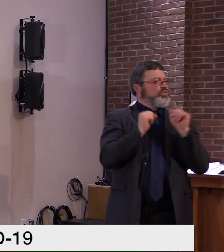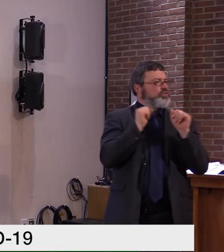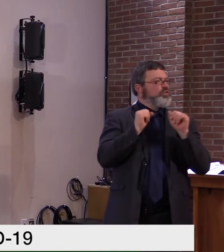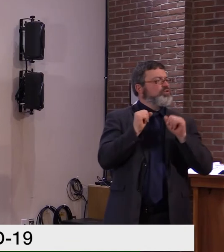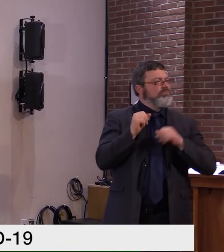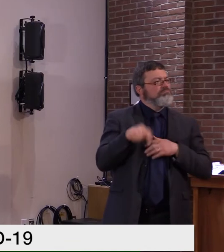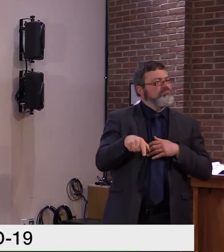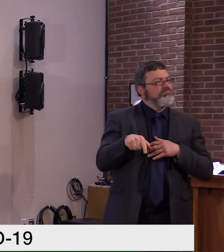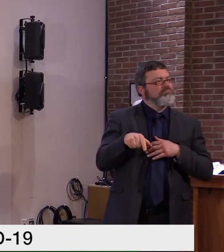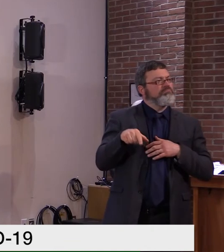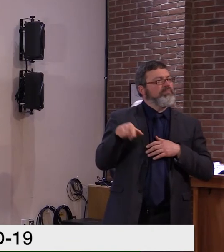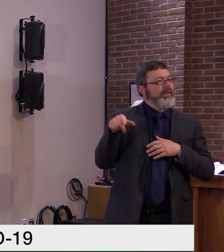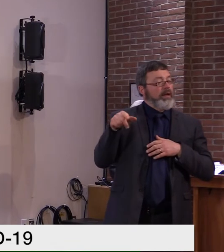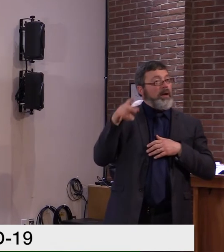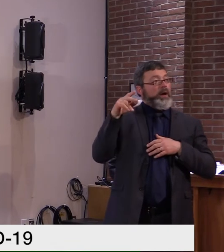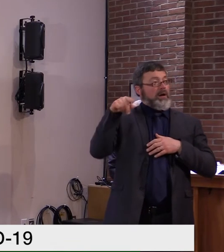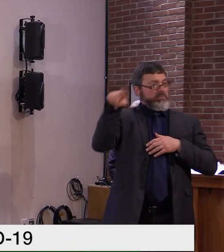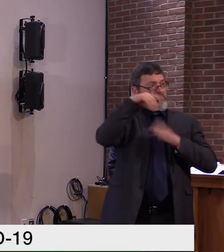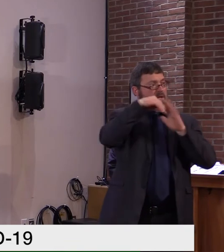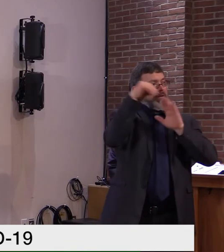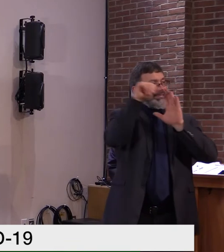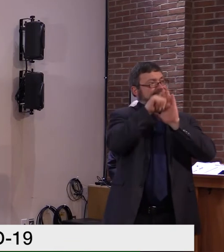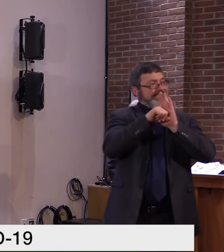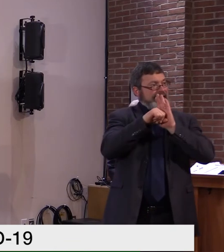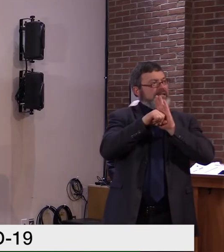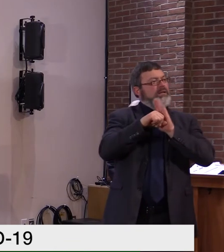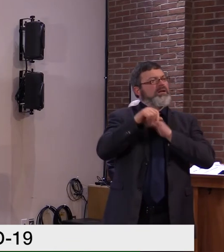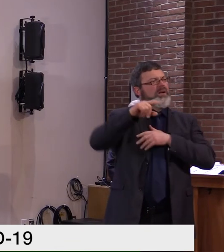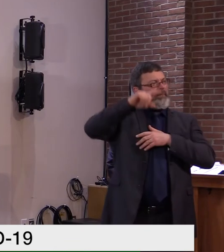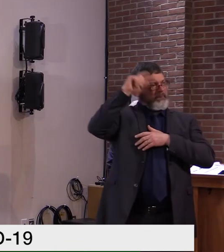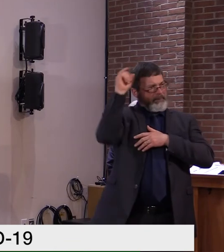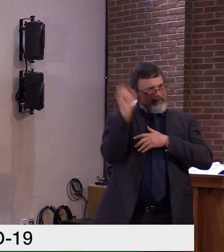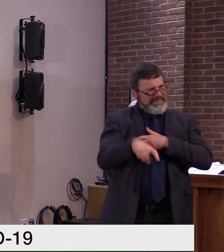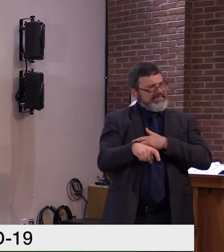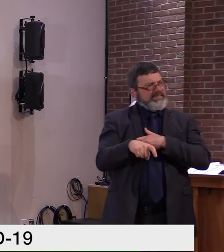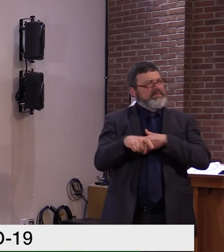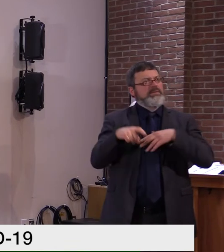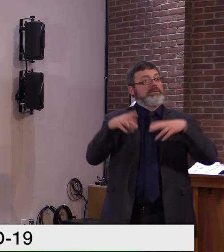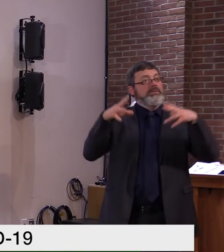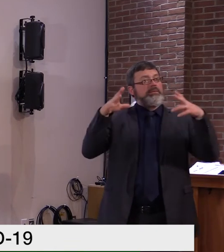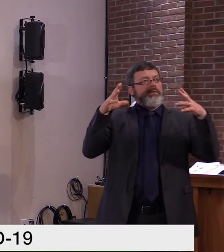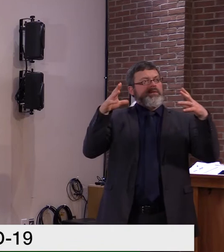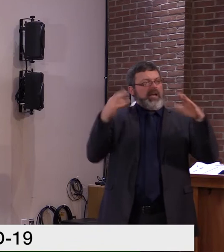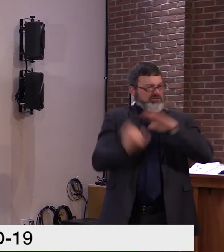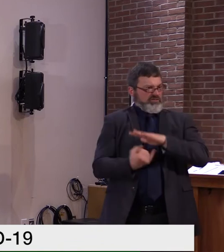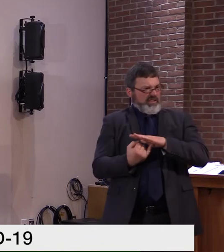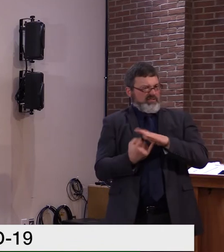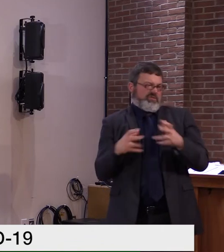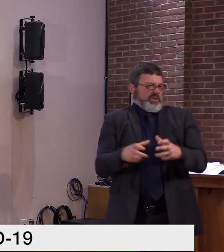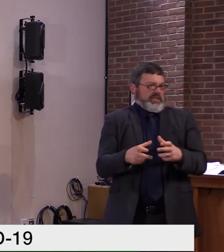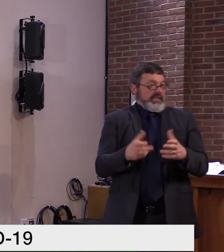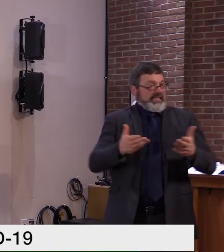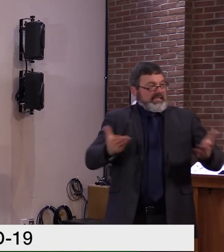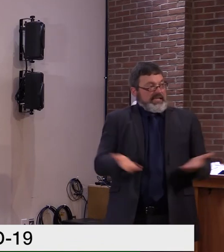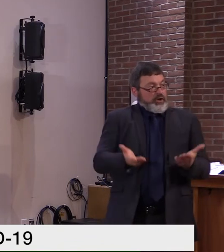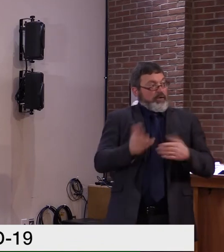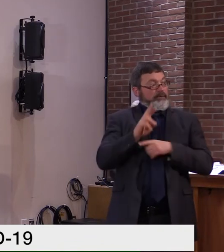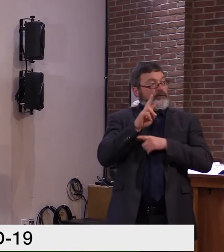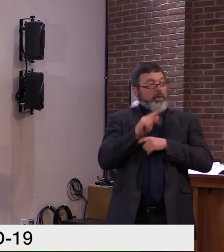Vermont? They must do their quarantine in the state of Vermont? That's my understanding, yes. Because if